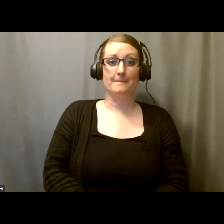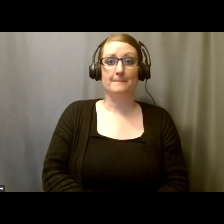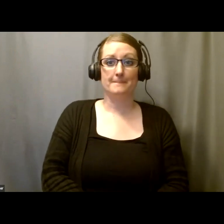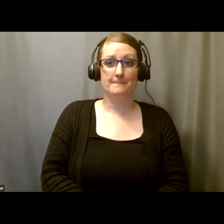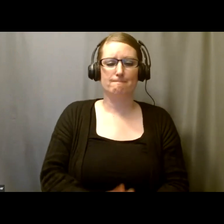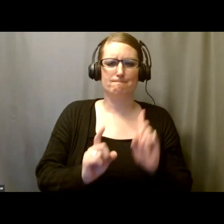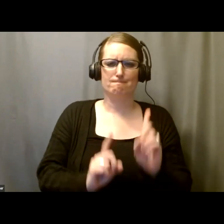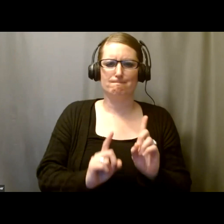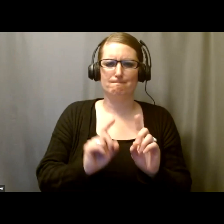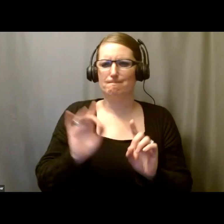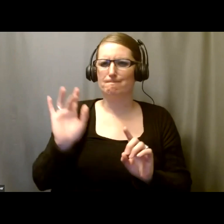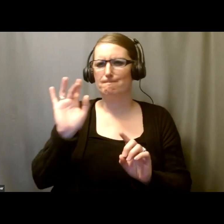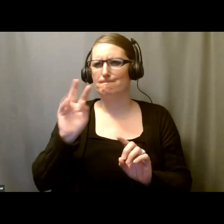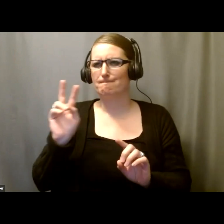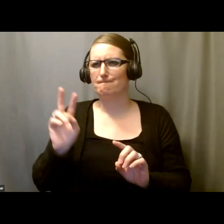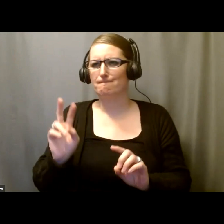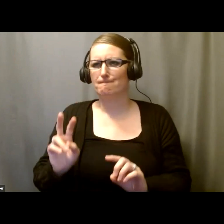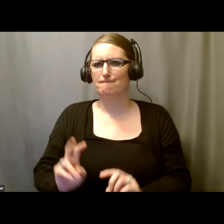Hold on.